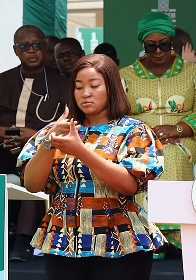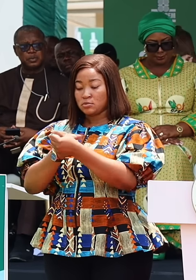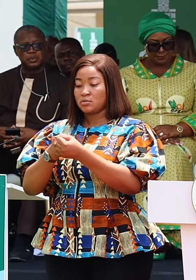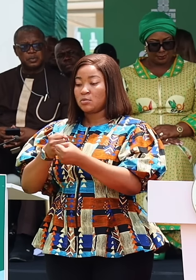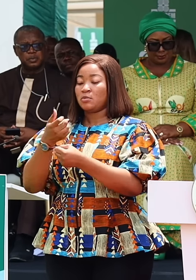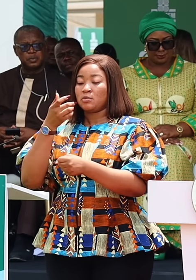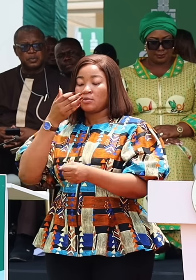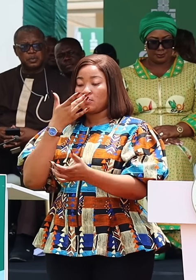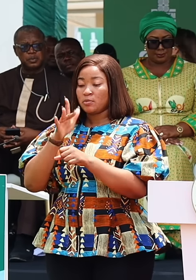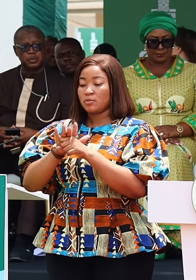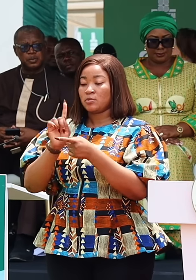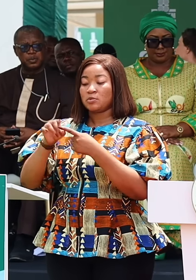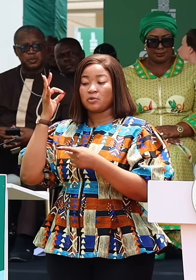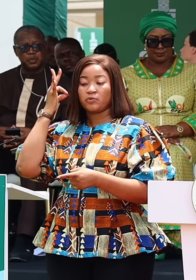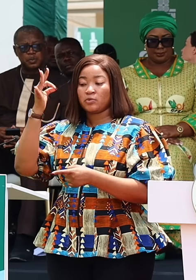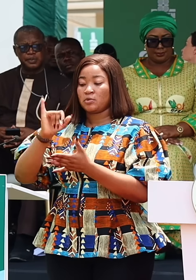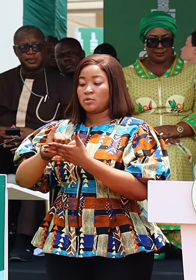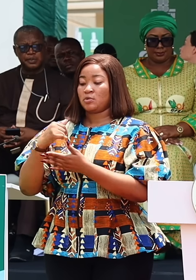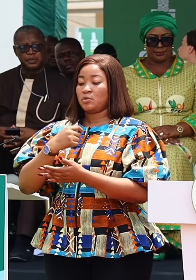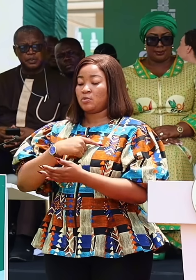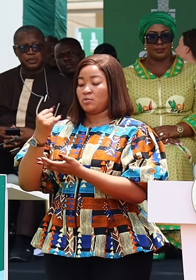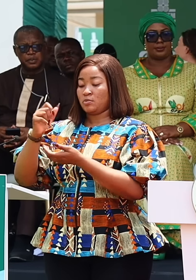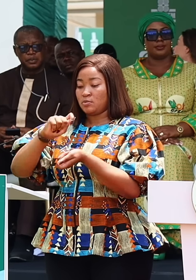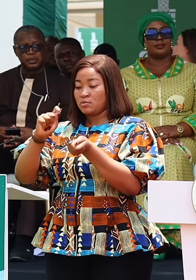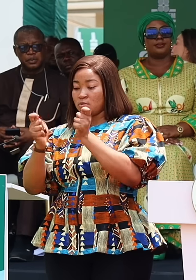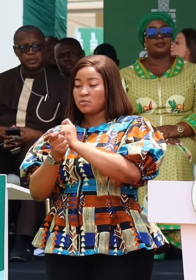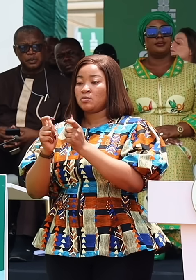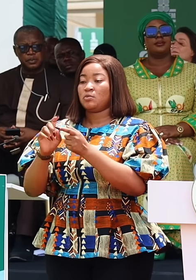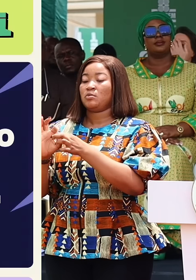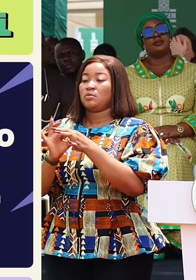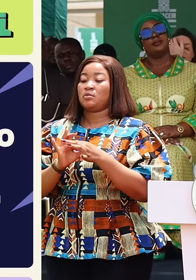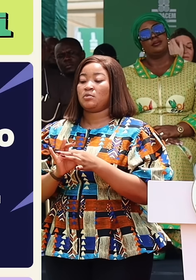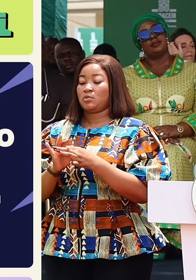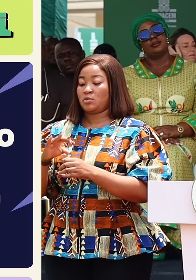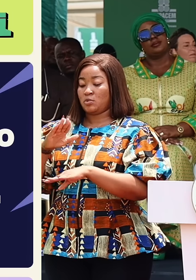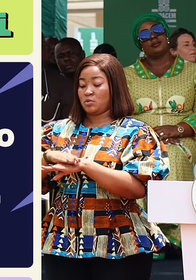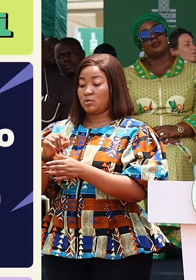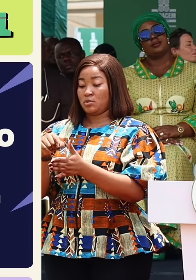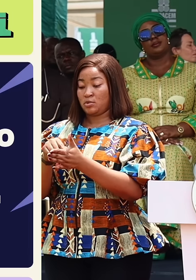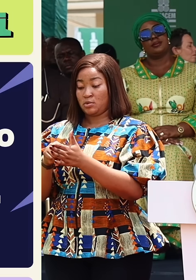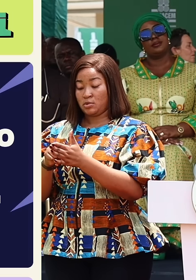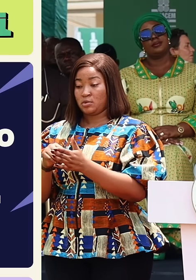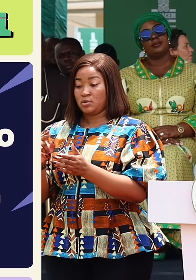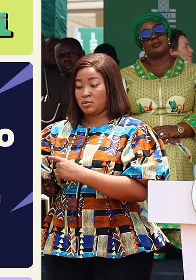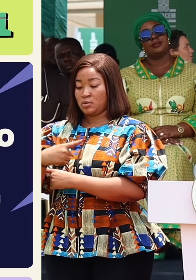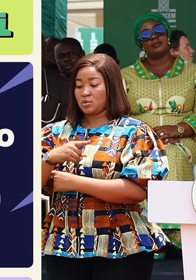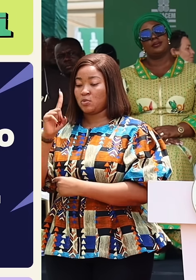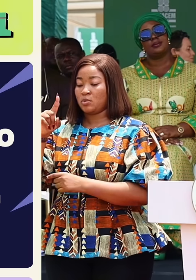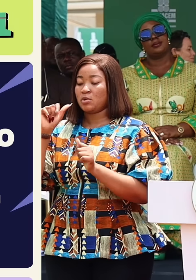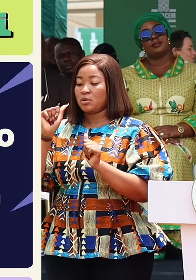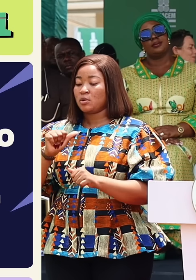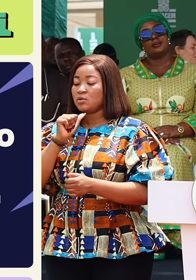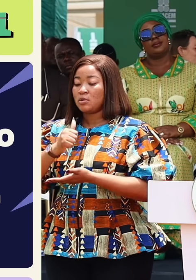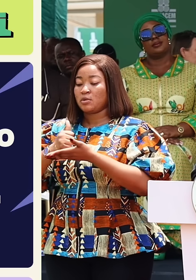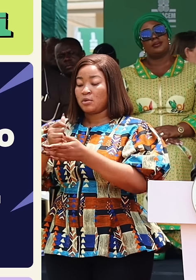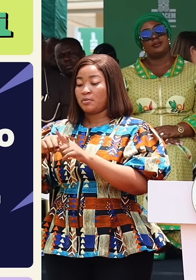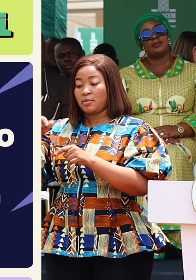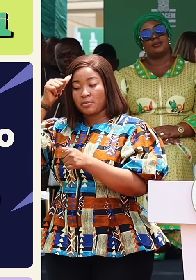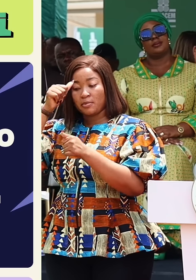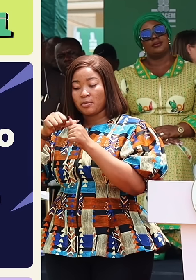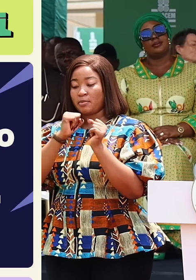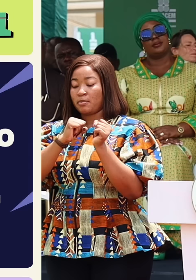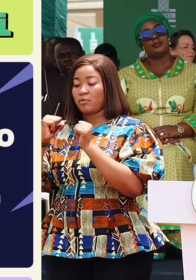future that we are shaping together. On such an occasion, one cannot help but recall the powerful